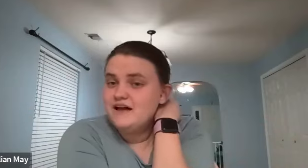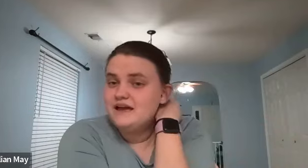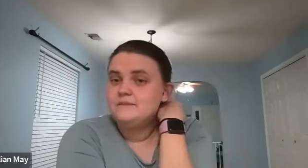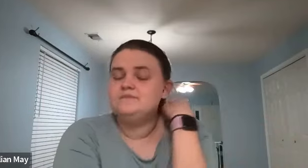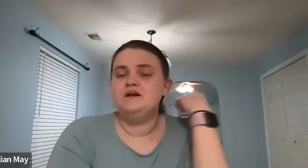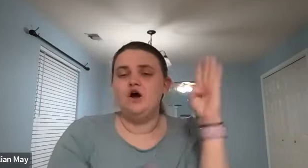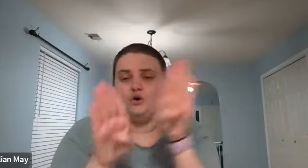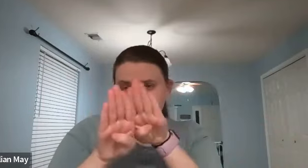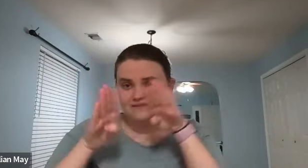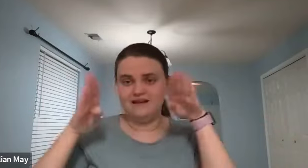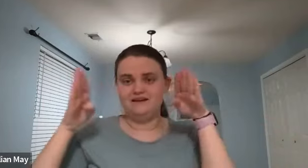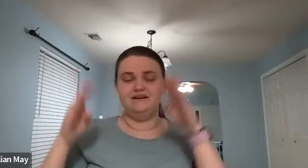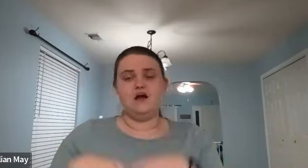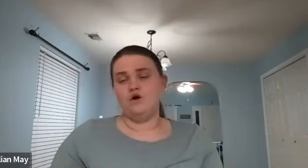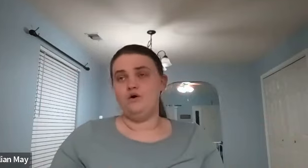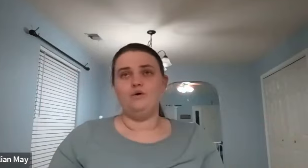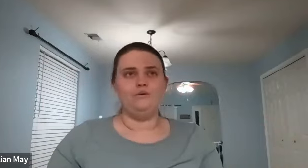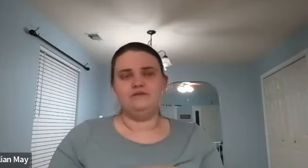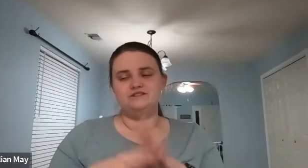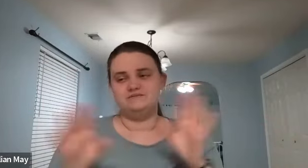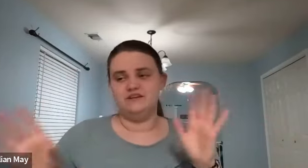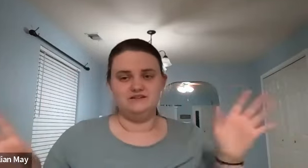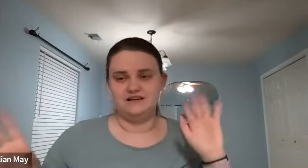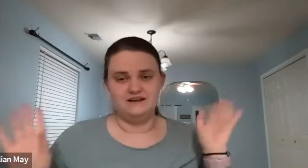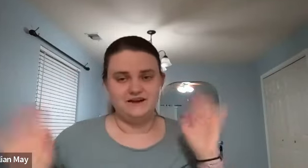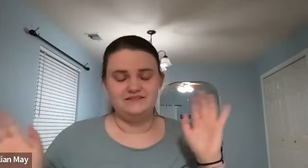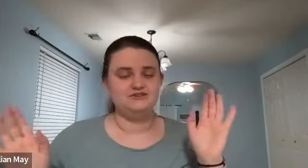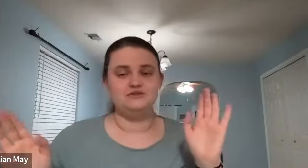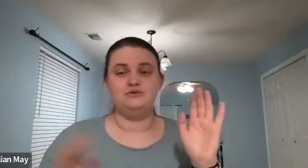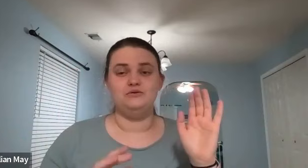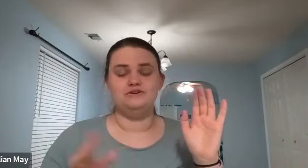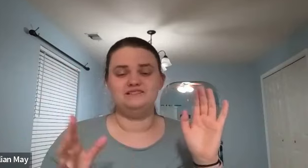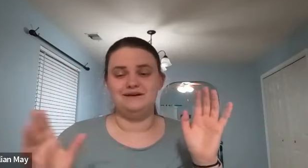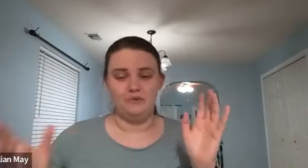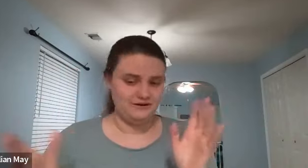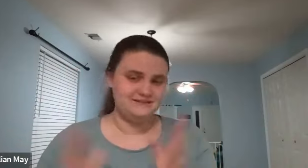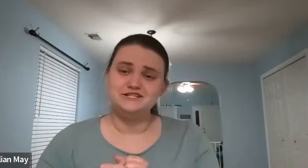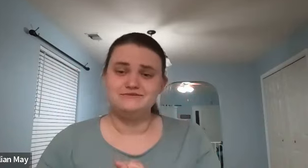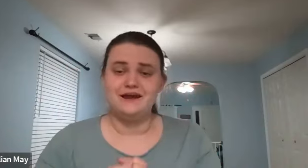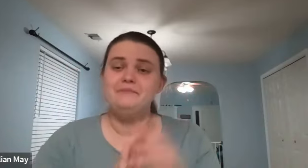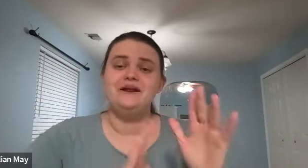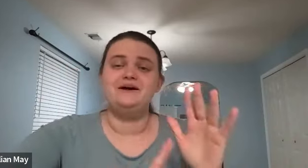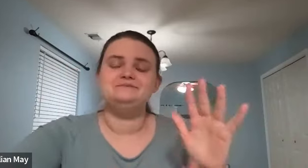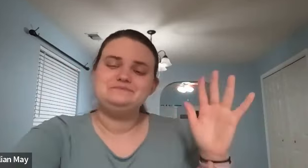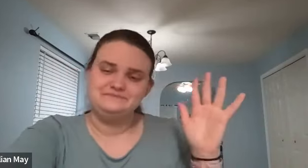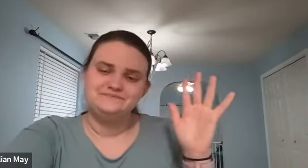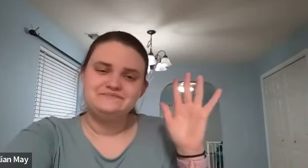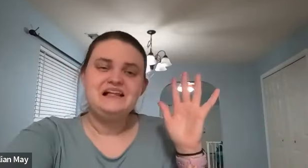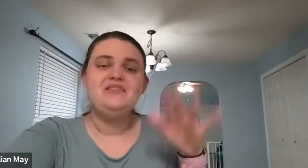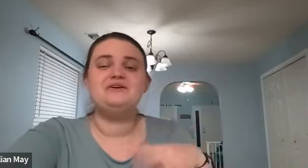like opening, like, oh, there's some videos I gotta find. They're so cool. I'm going on a tangent right now, but there are